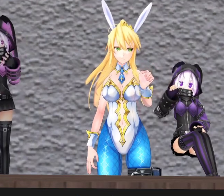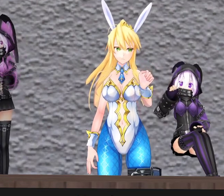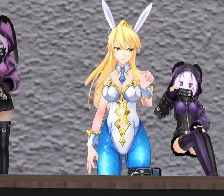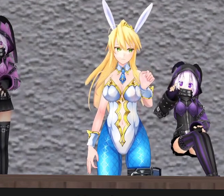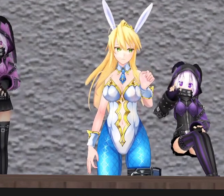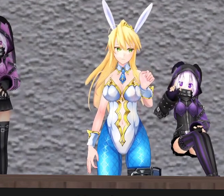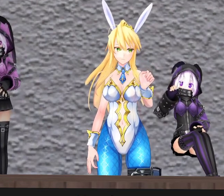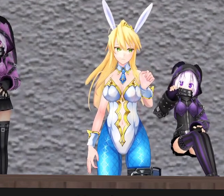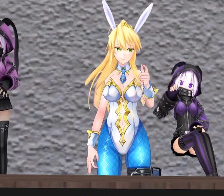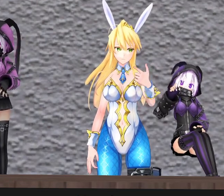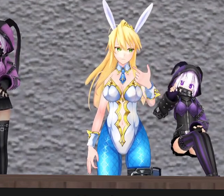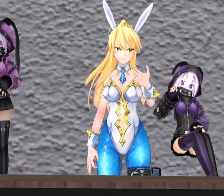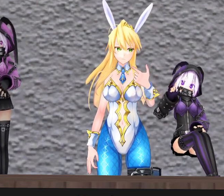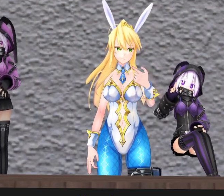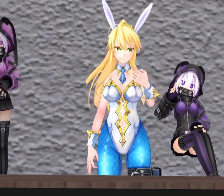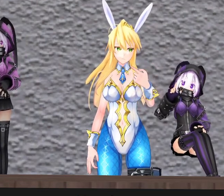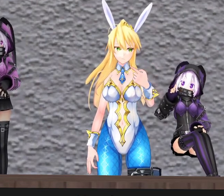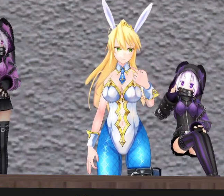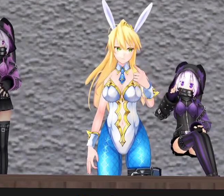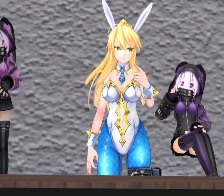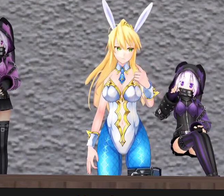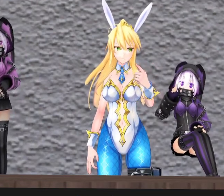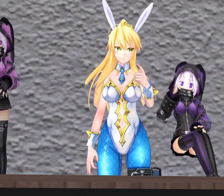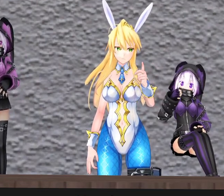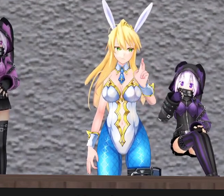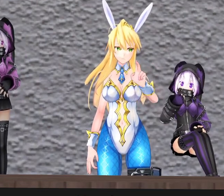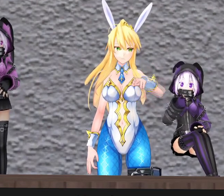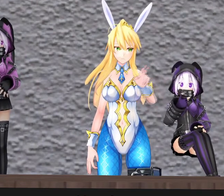20, 21, 22,